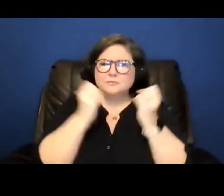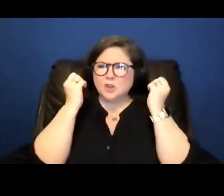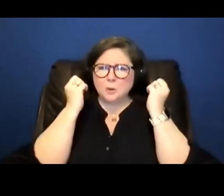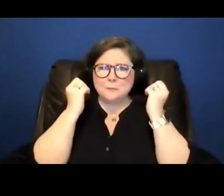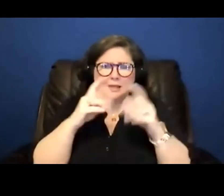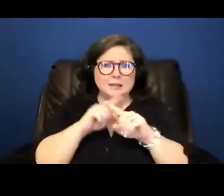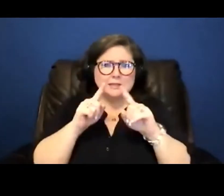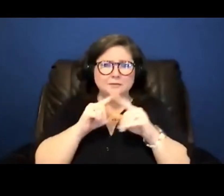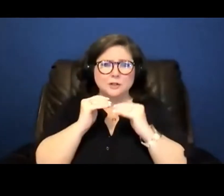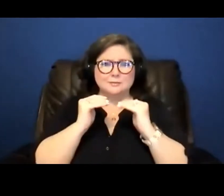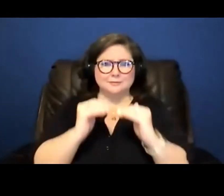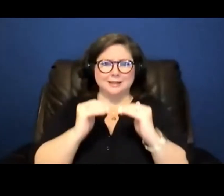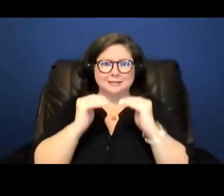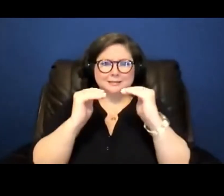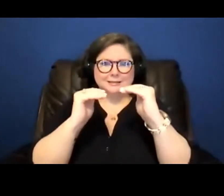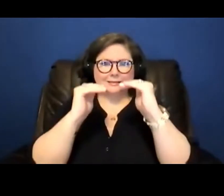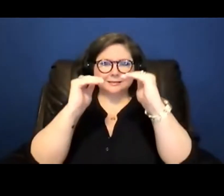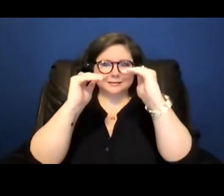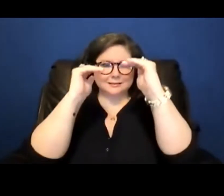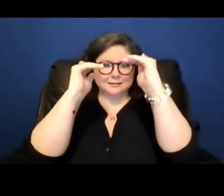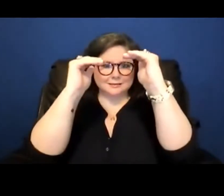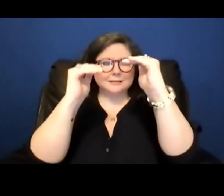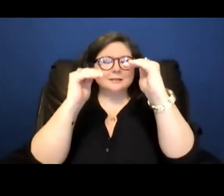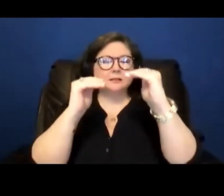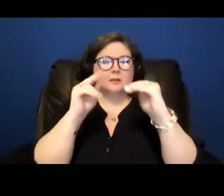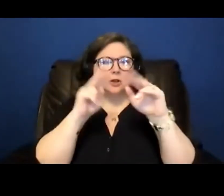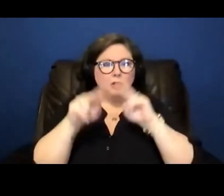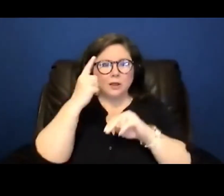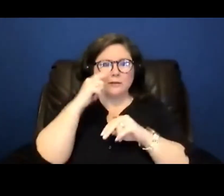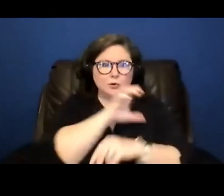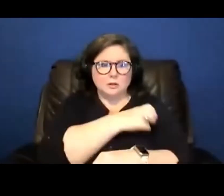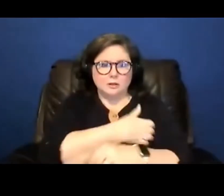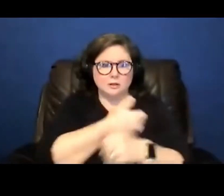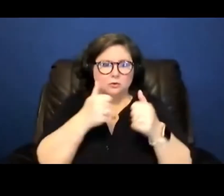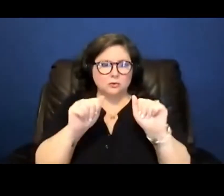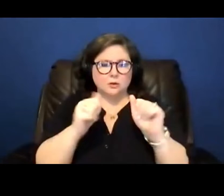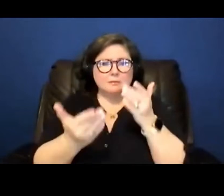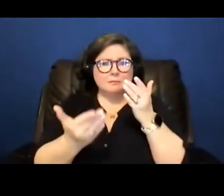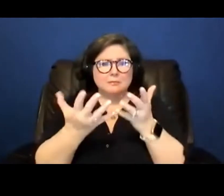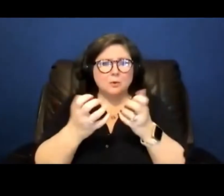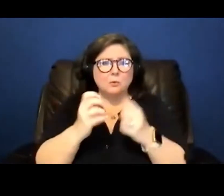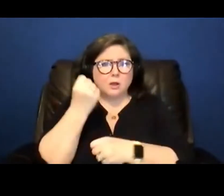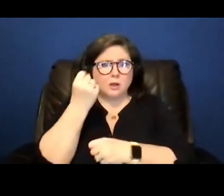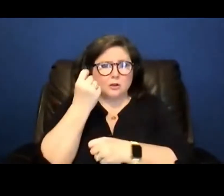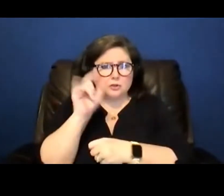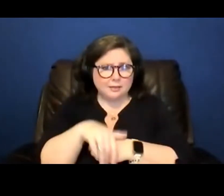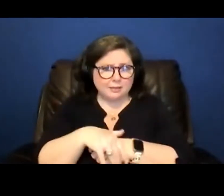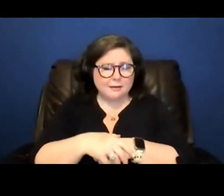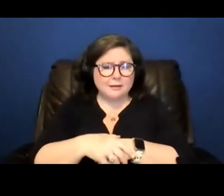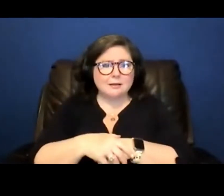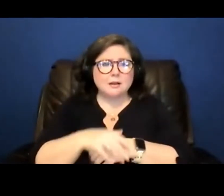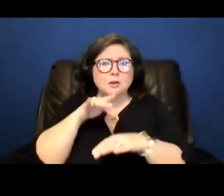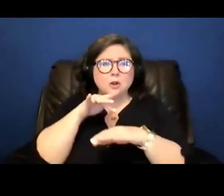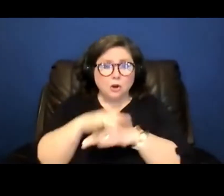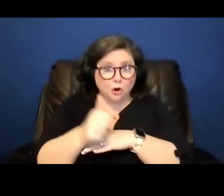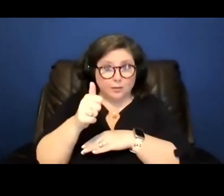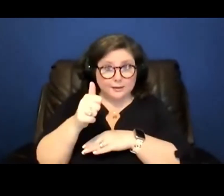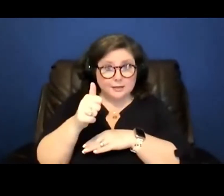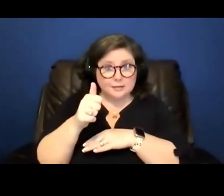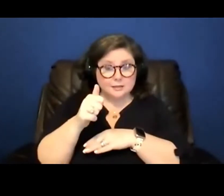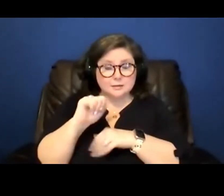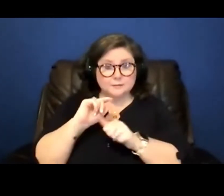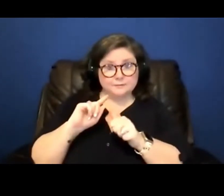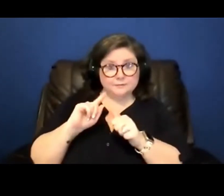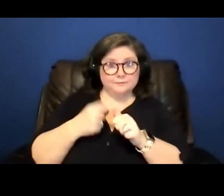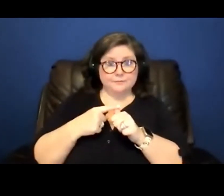we look at for clinical trials, and you may want to understand that. So the earliest phase of clinical trial